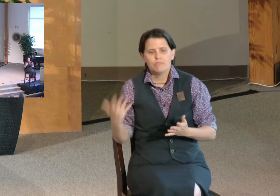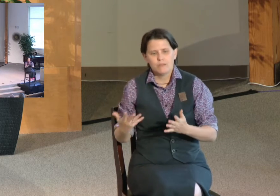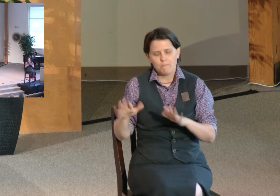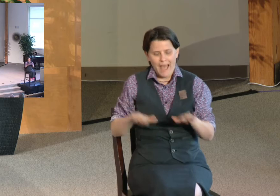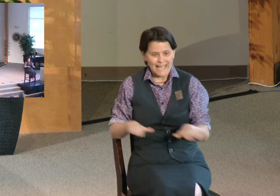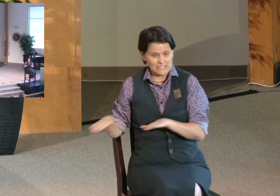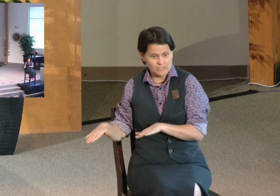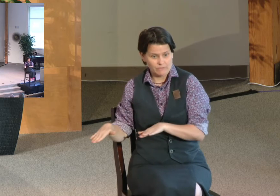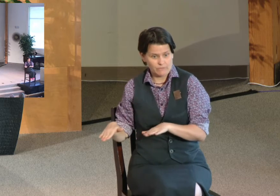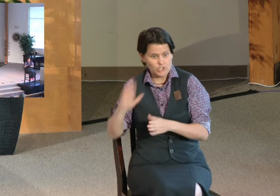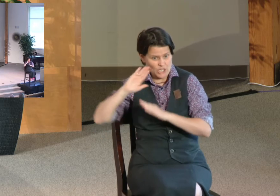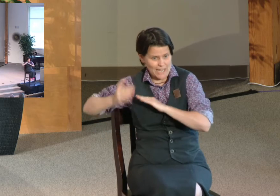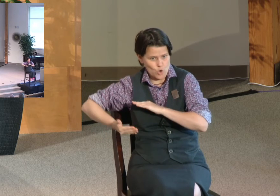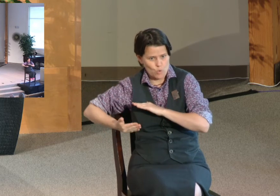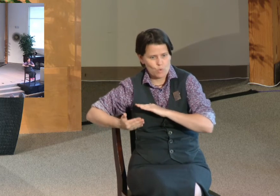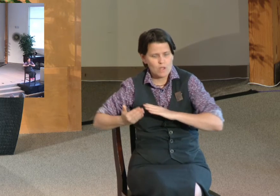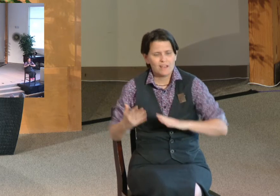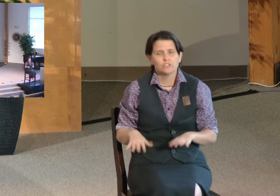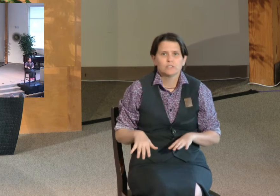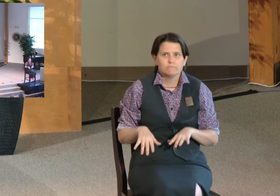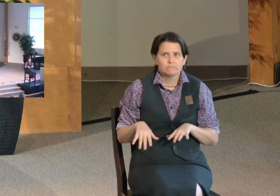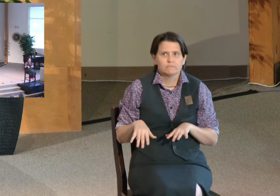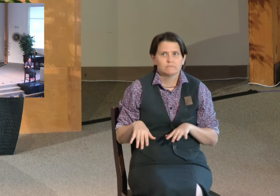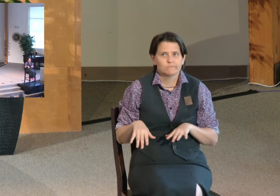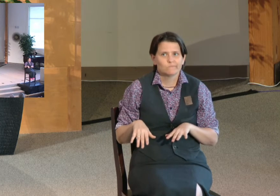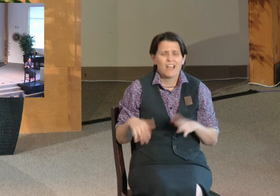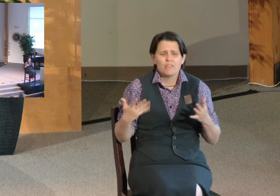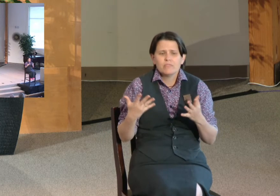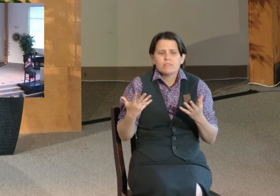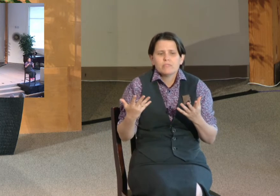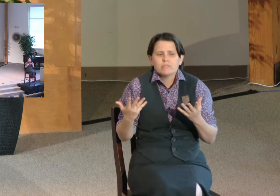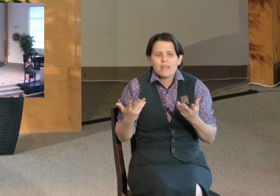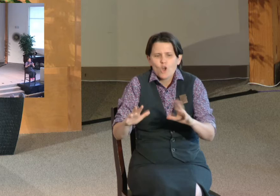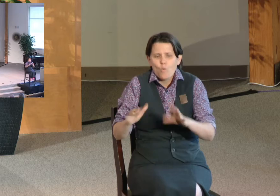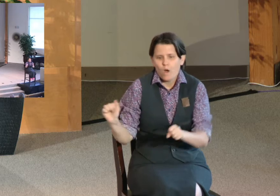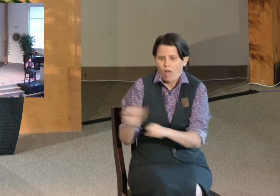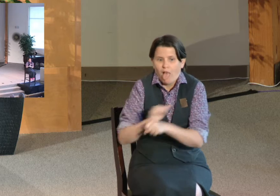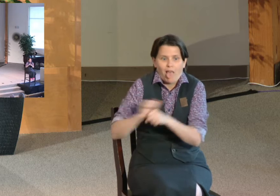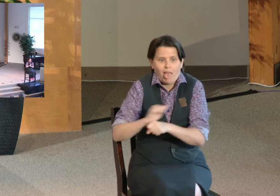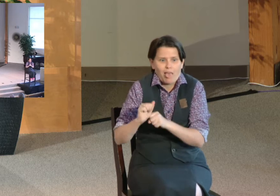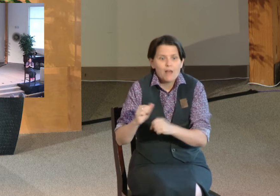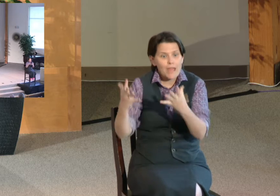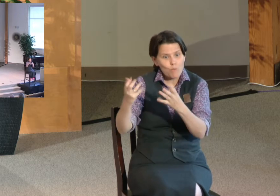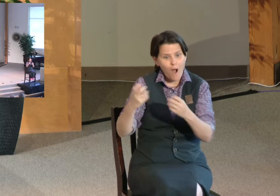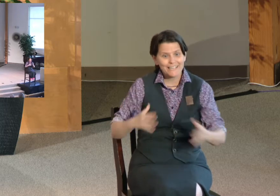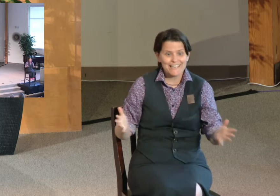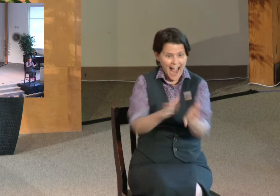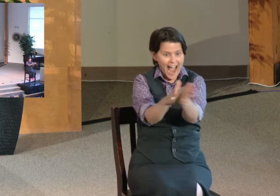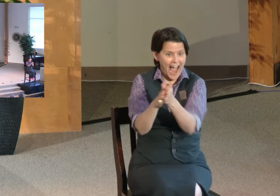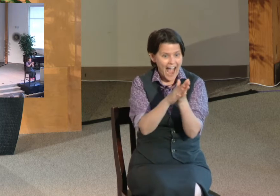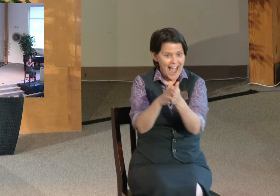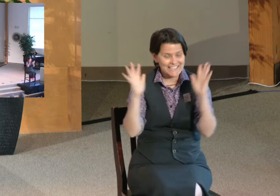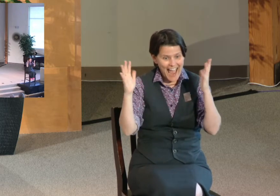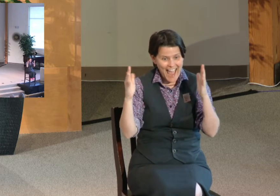the hard work. They're the ones who get all the new hobbies all the time, they're gung-ho, and then it just trickles away